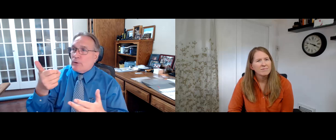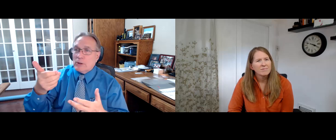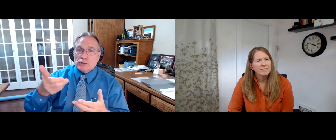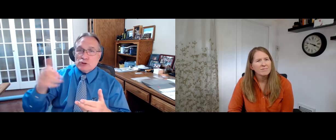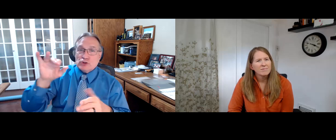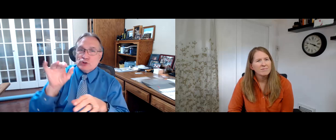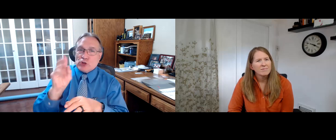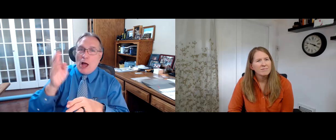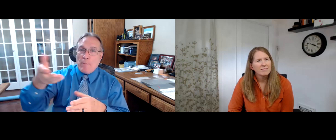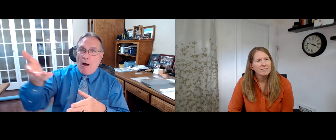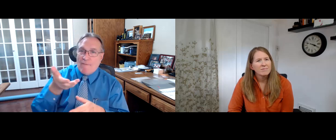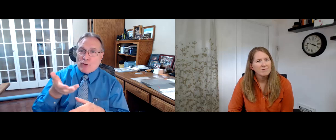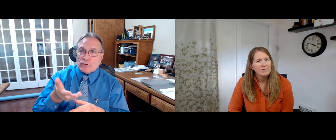other job offers.